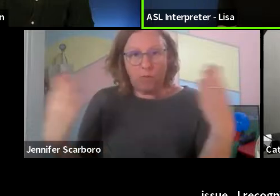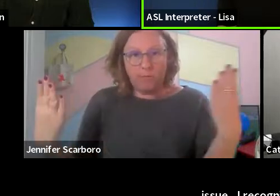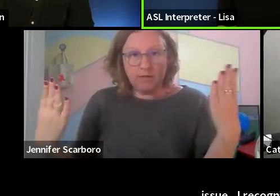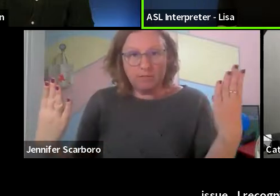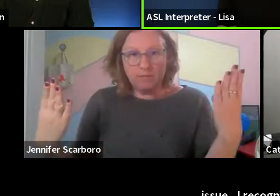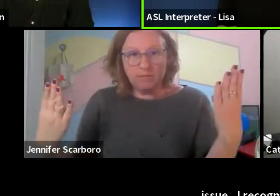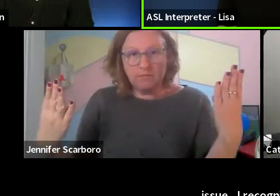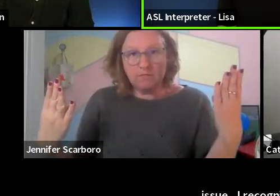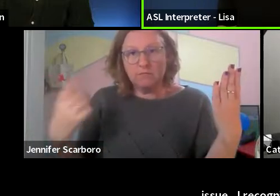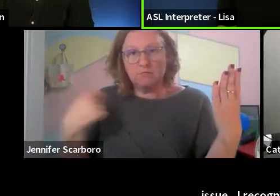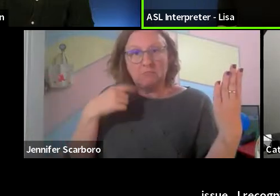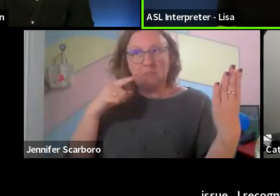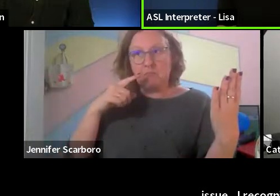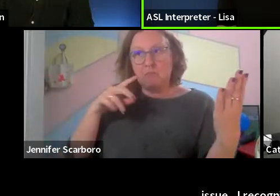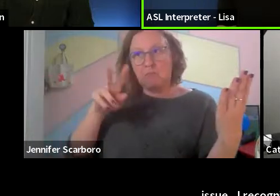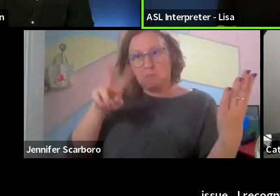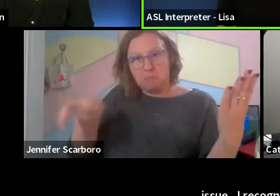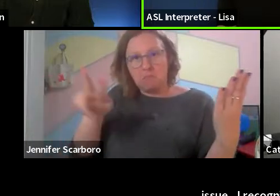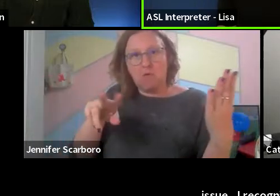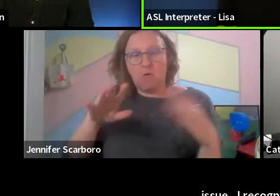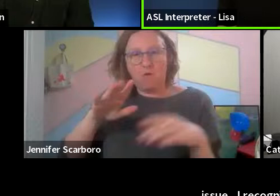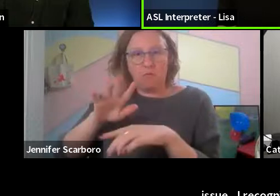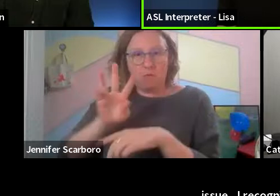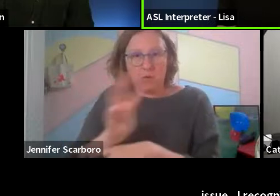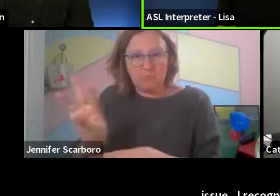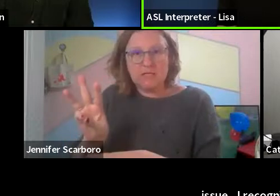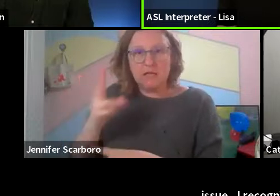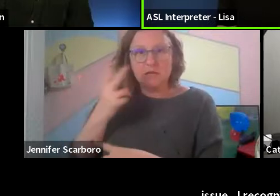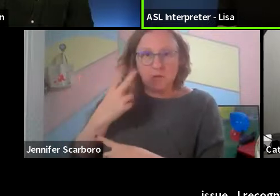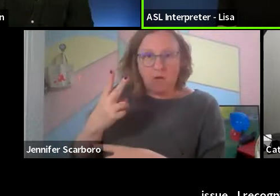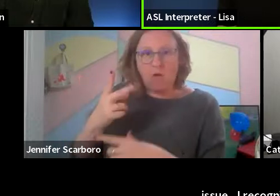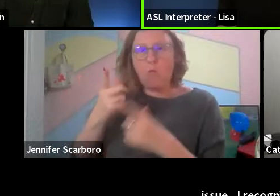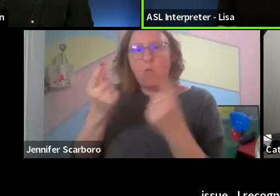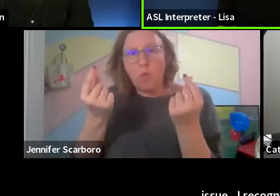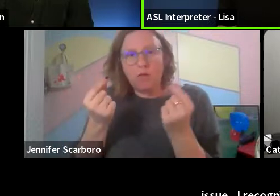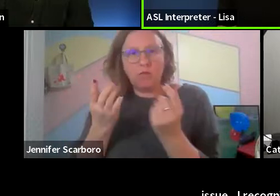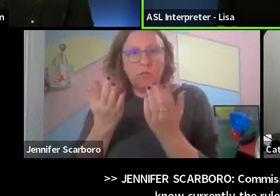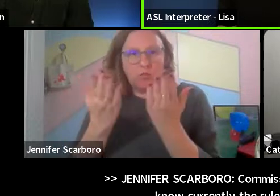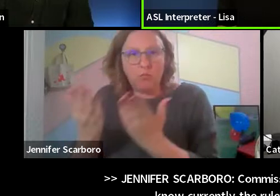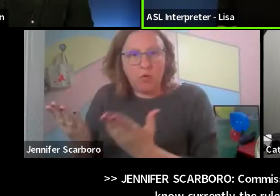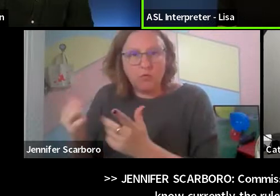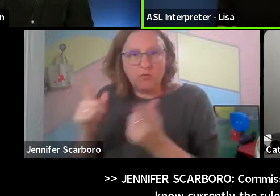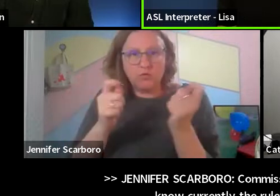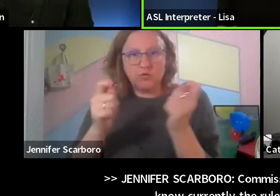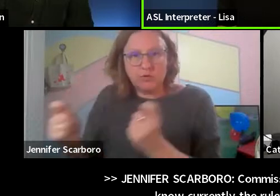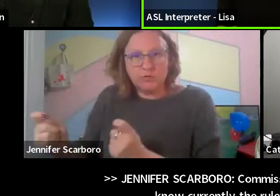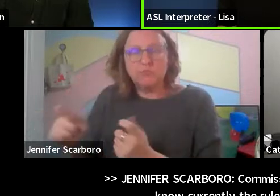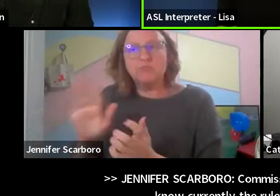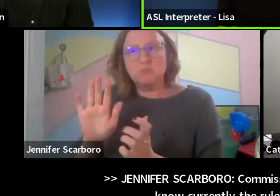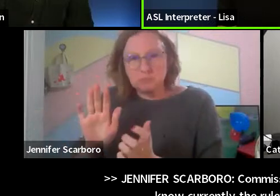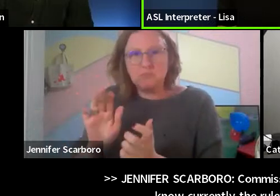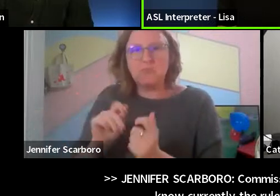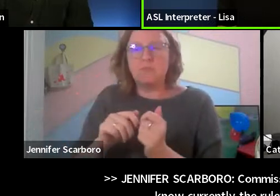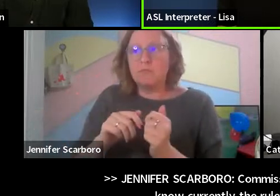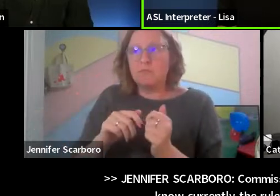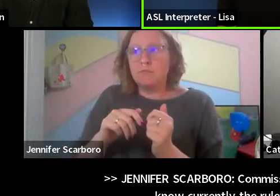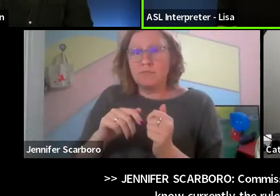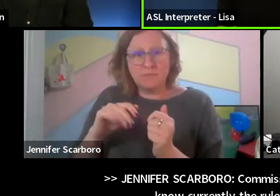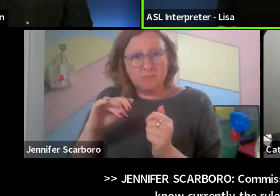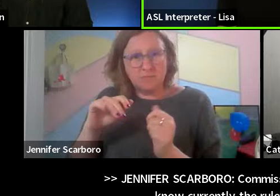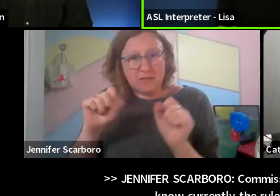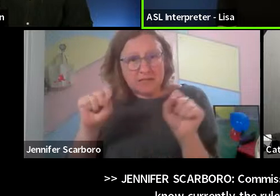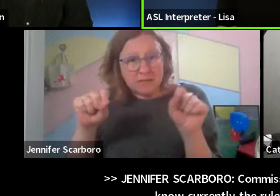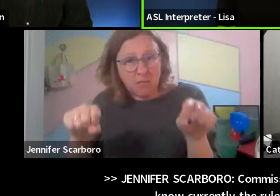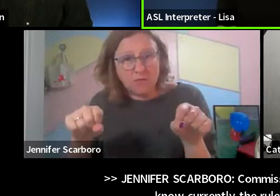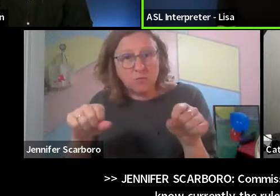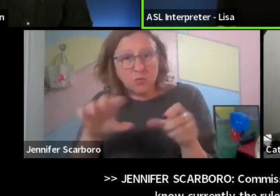rules for interpreting licensure are open. I looked on the website and I saw what the proposed changes